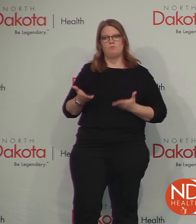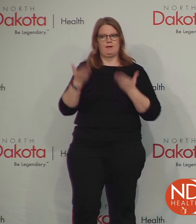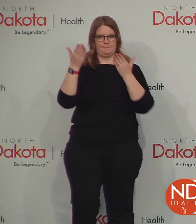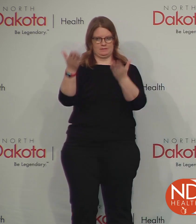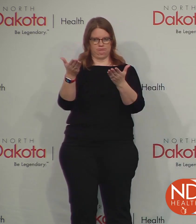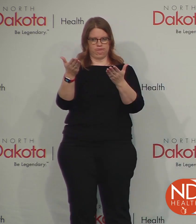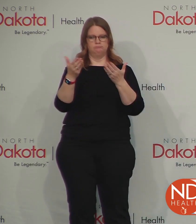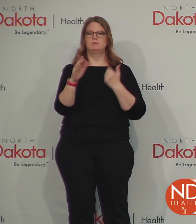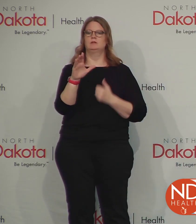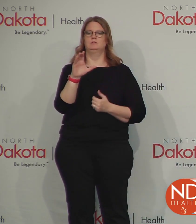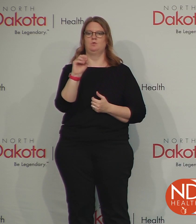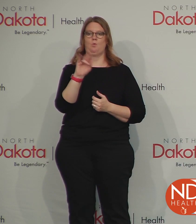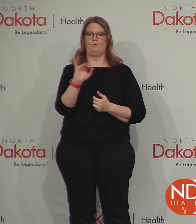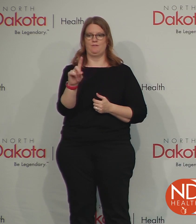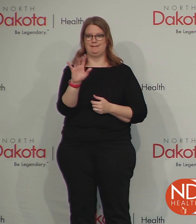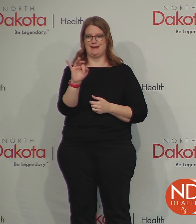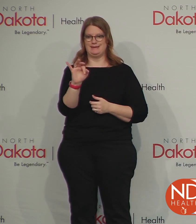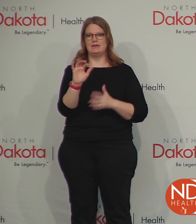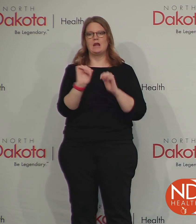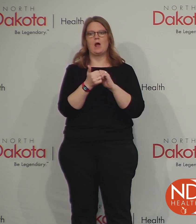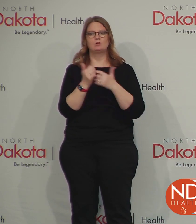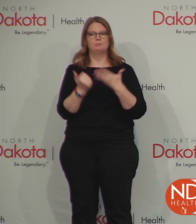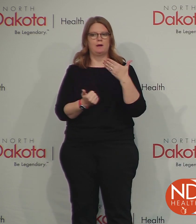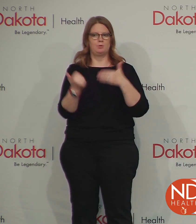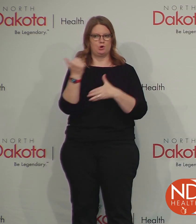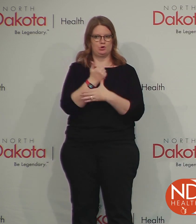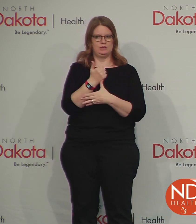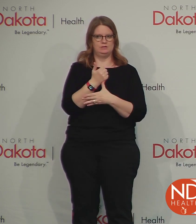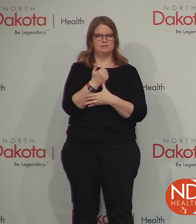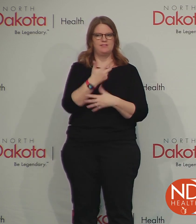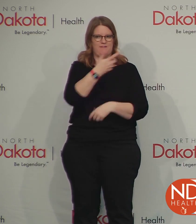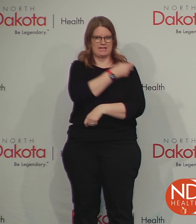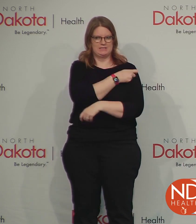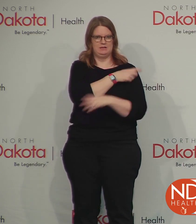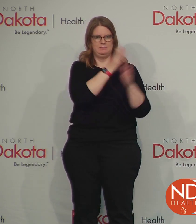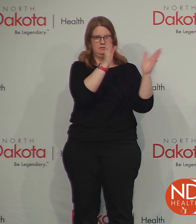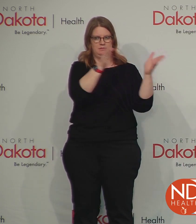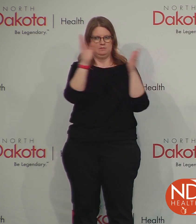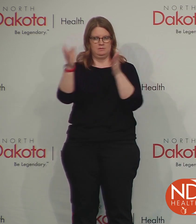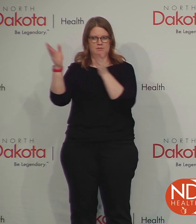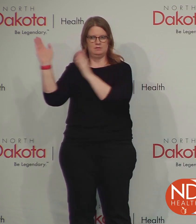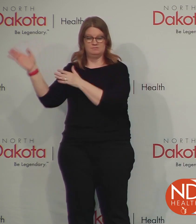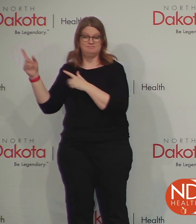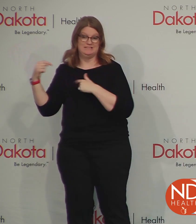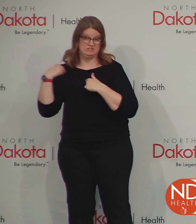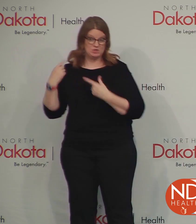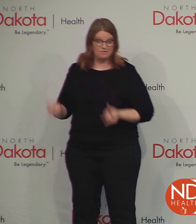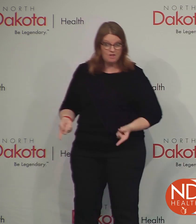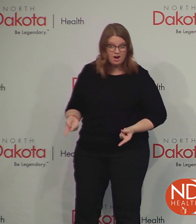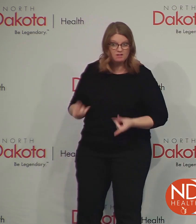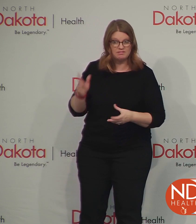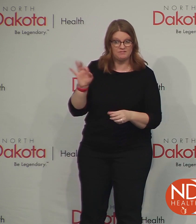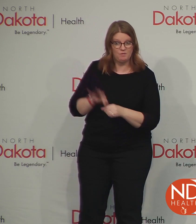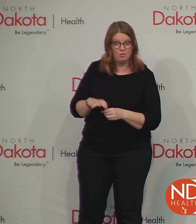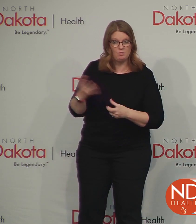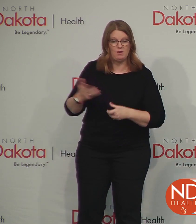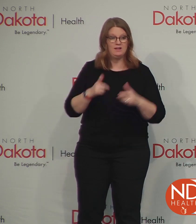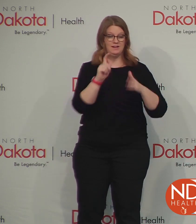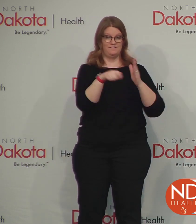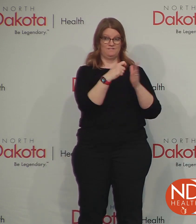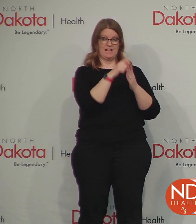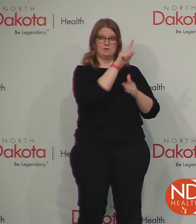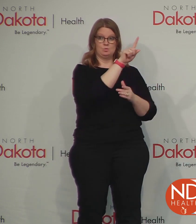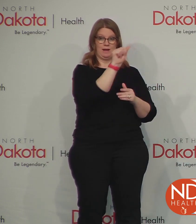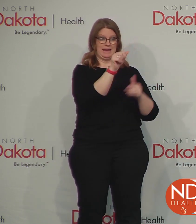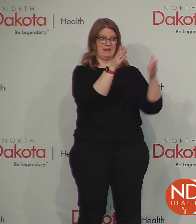how COVID-19 should be prioritized. And so, as discussed, they've only so far voted on Phase